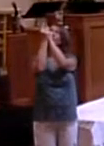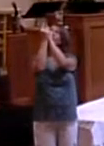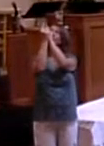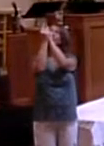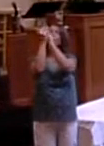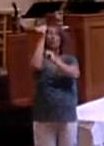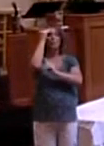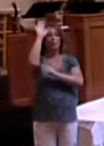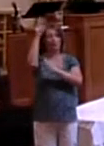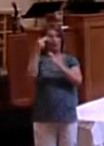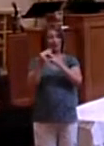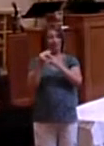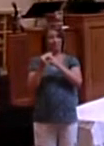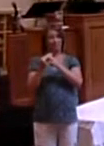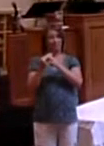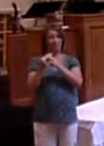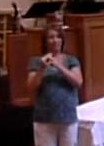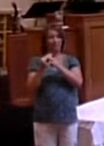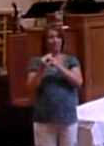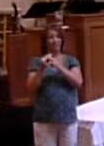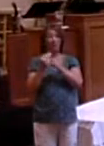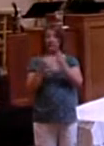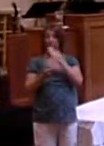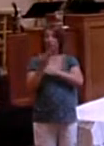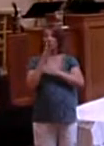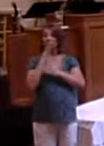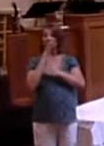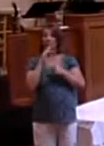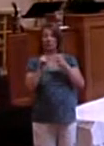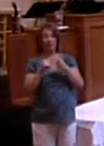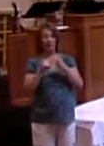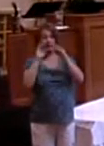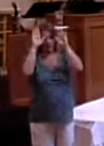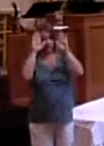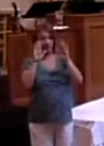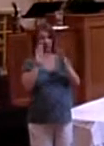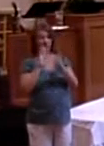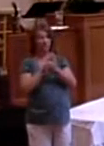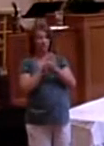name. This morning we talked about in Sunday school.